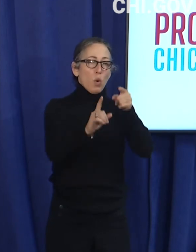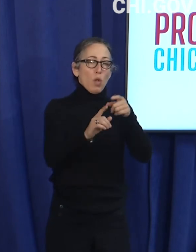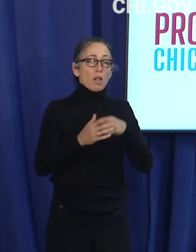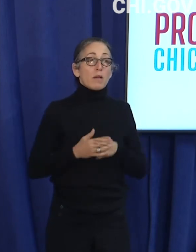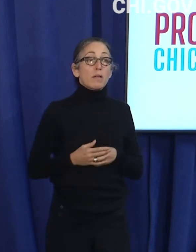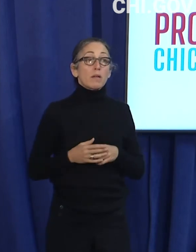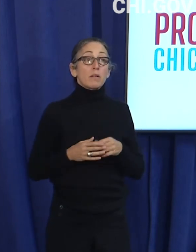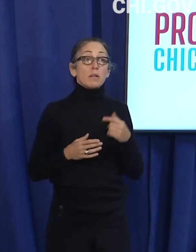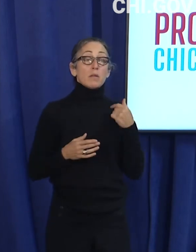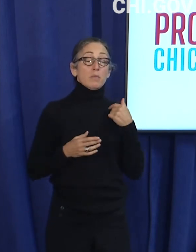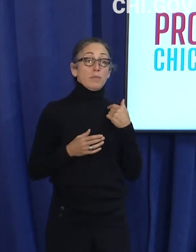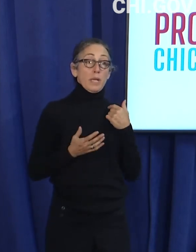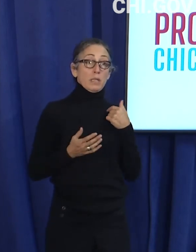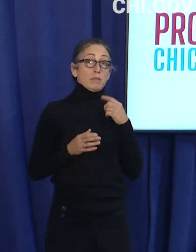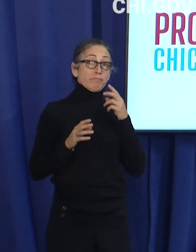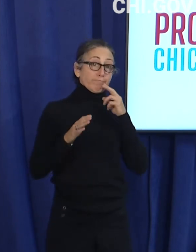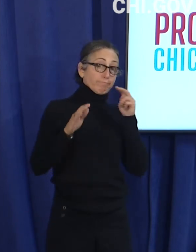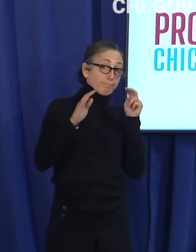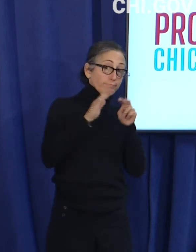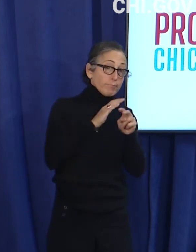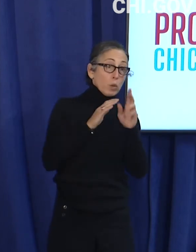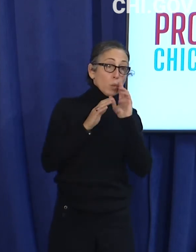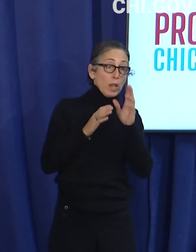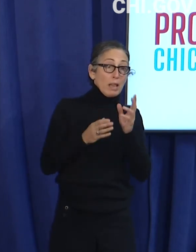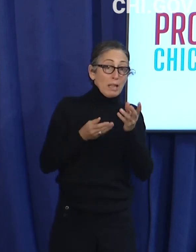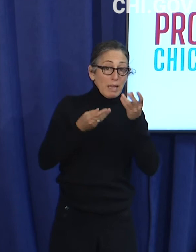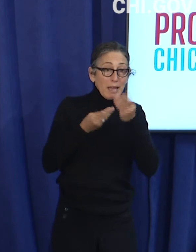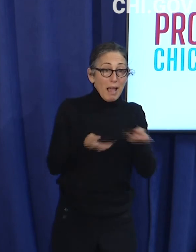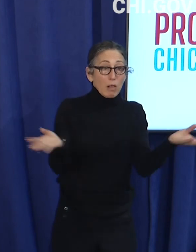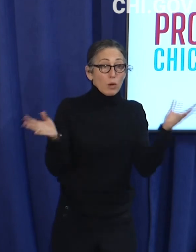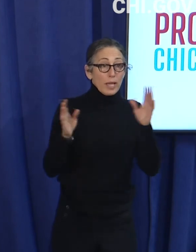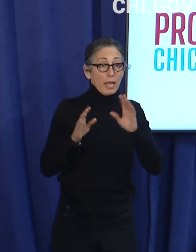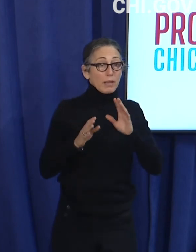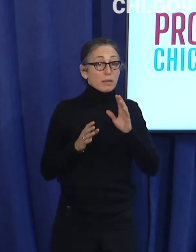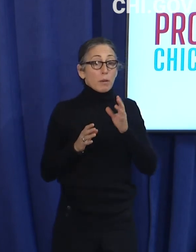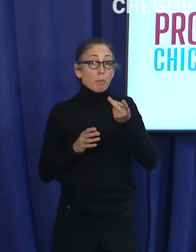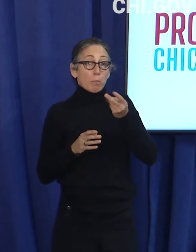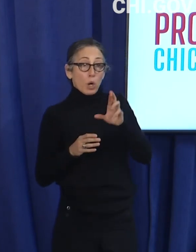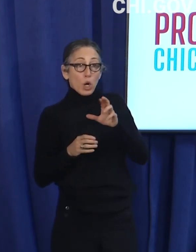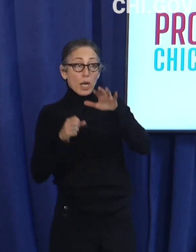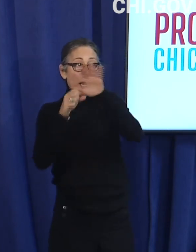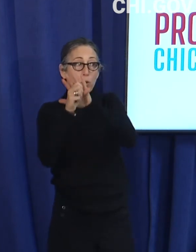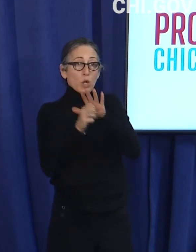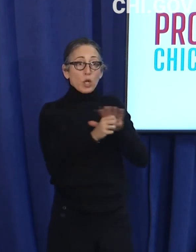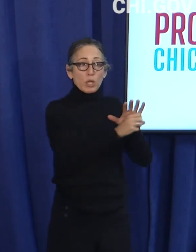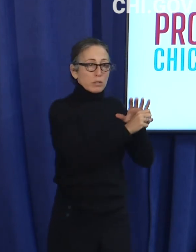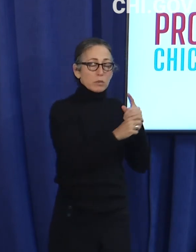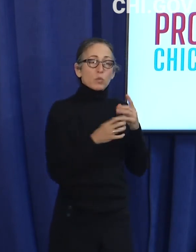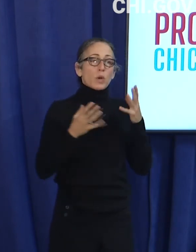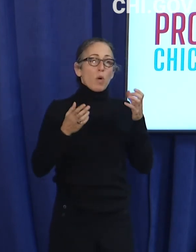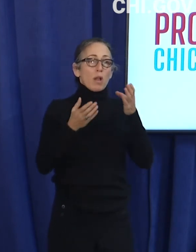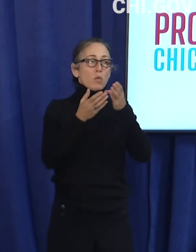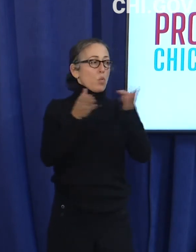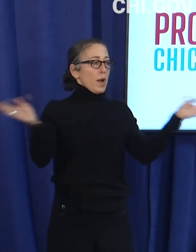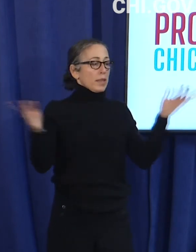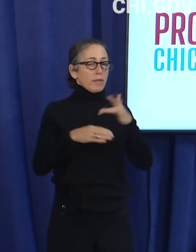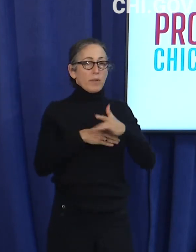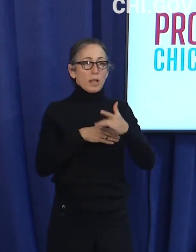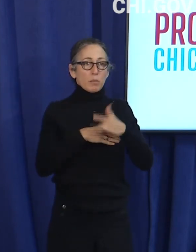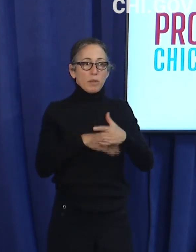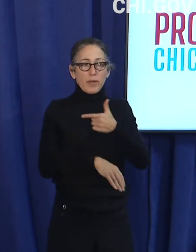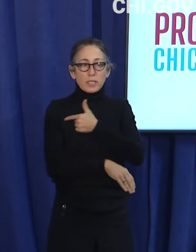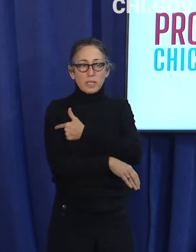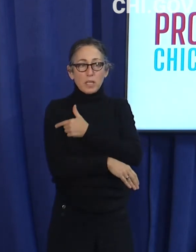do not anticipate at this point an allocation per neighborhood. We want to make vaccine widely available, certainly